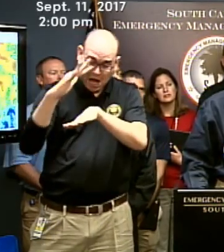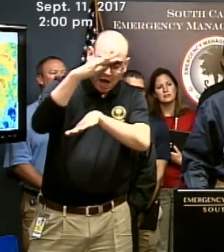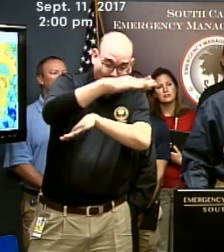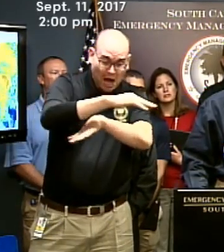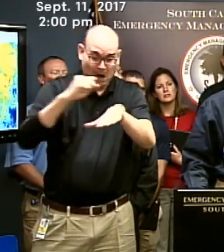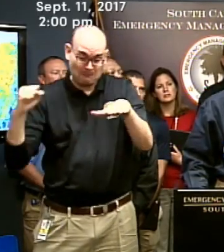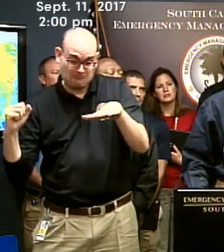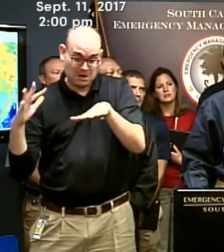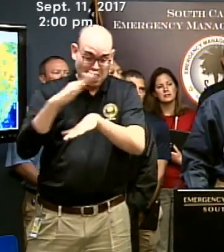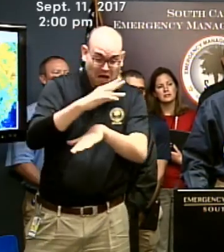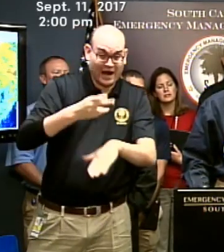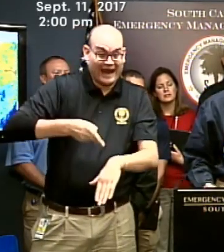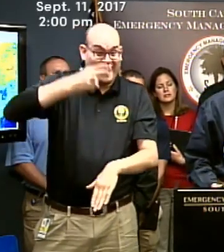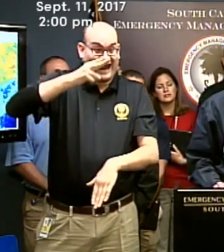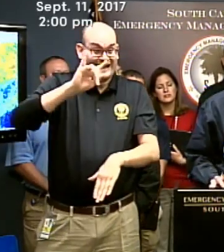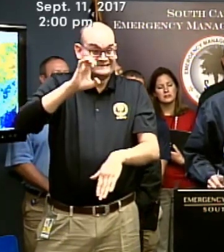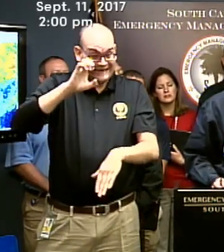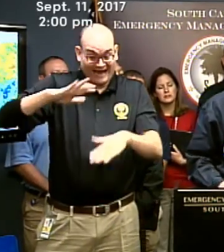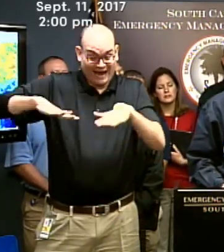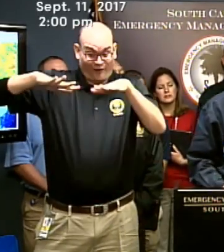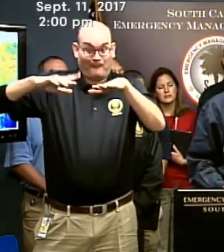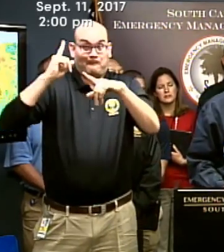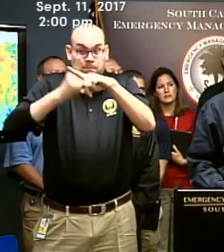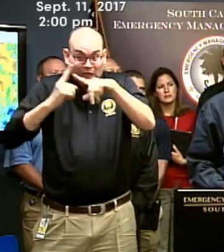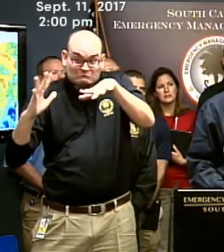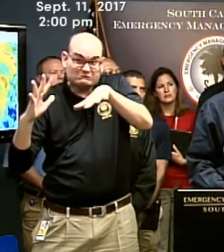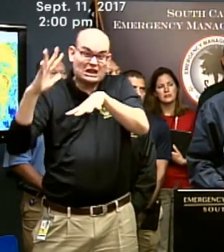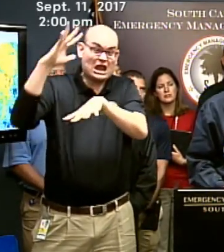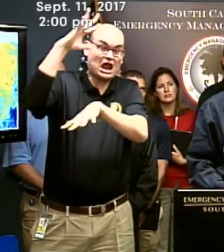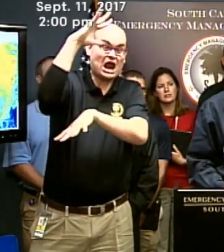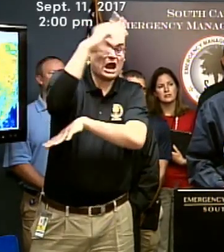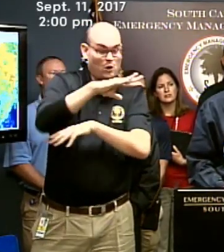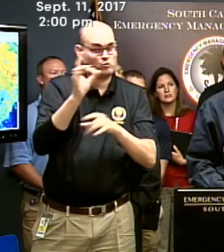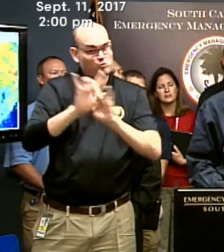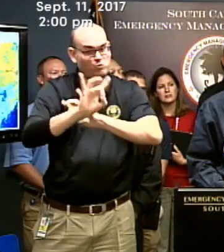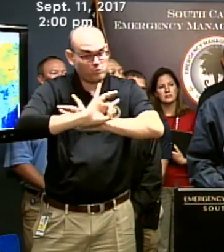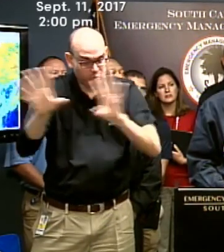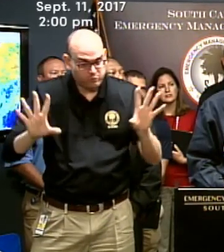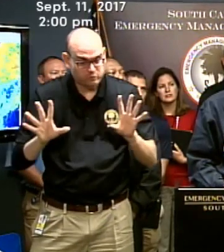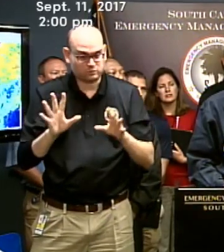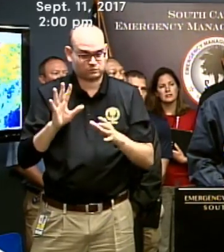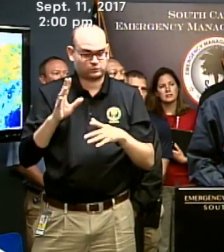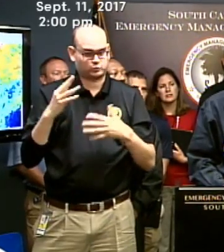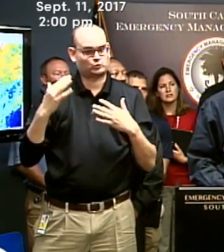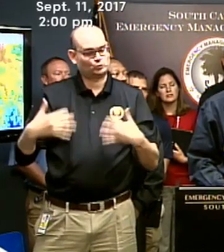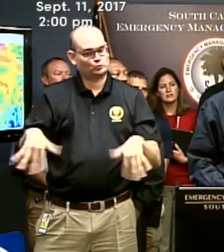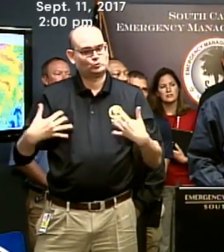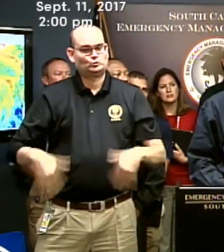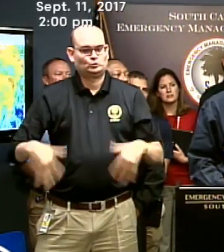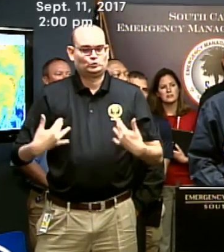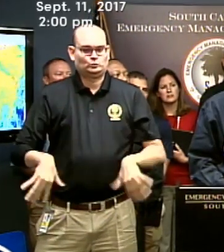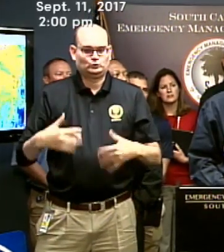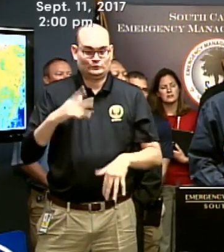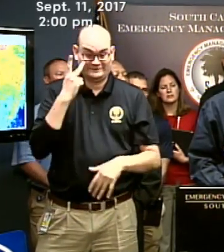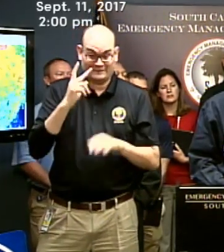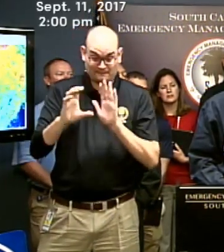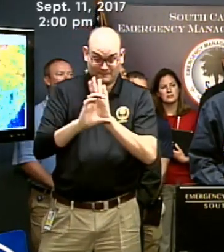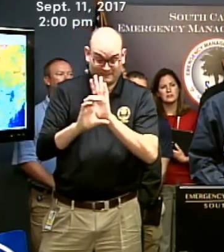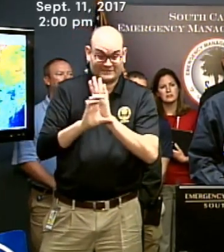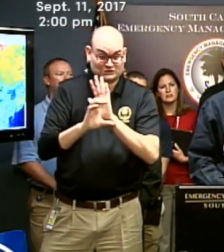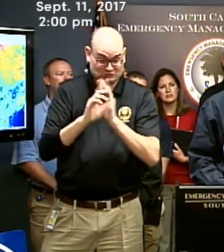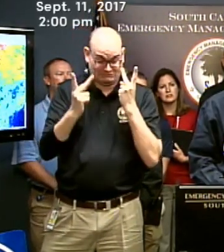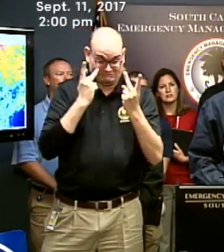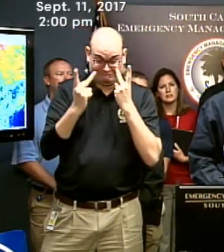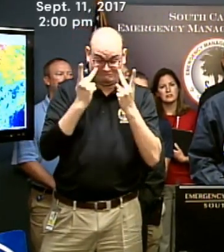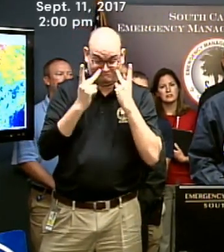it even higher. It is a dangerous storm surge, as you can see from looking at pictures from local